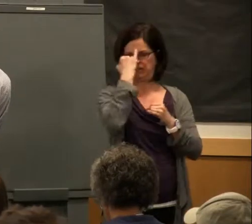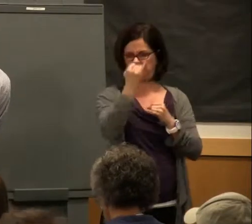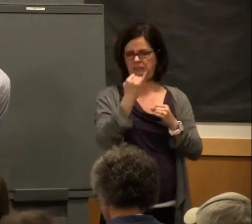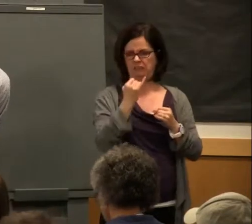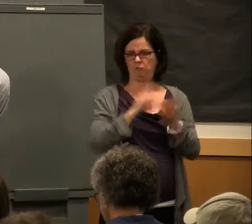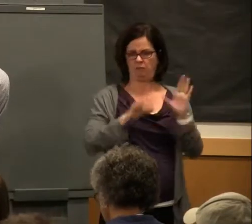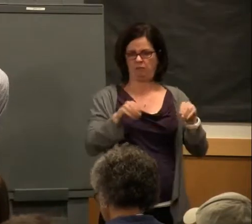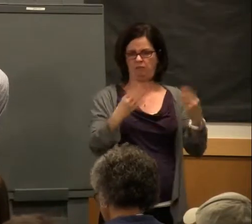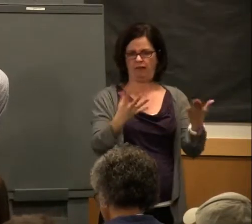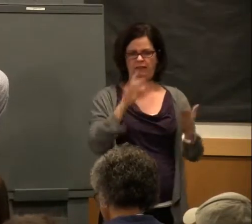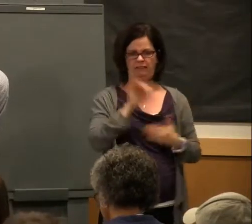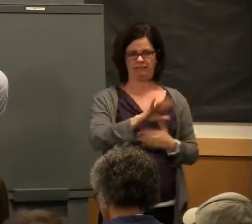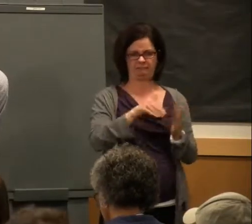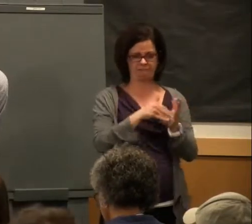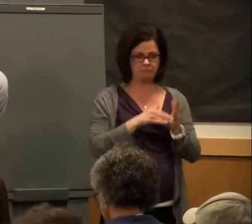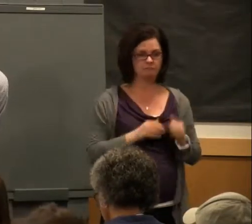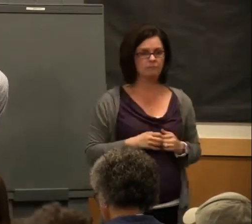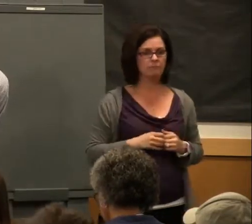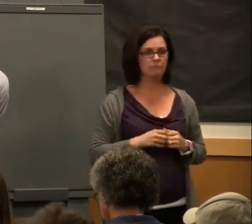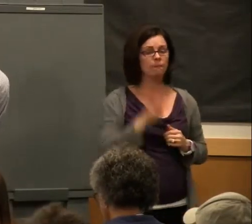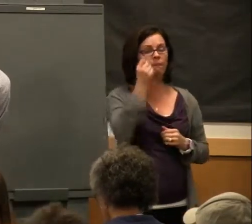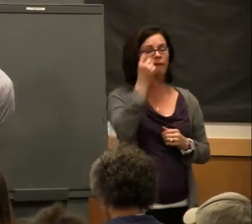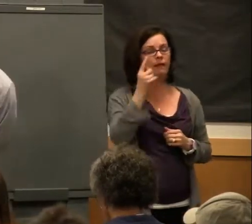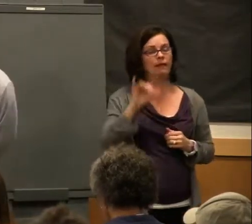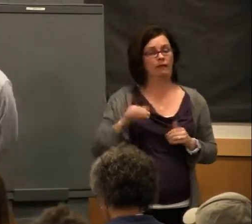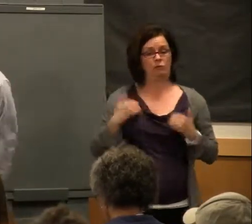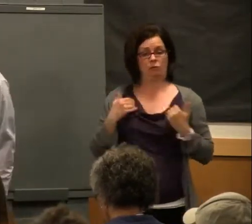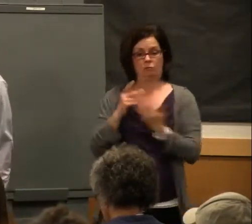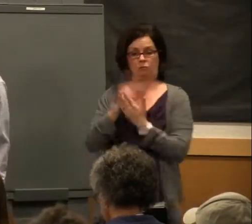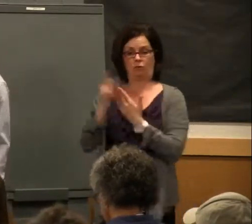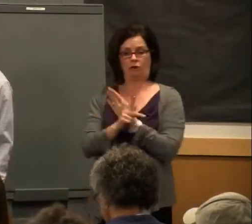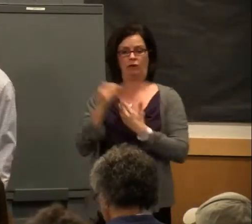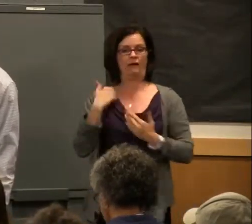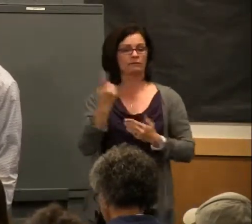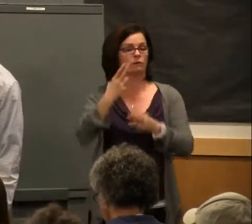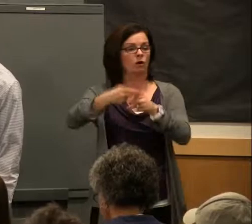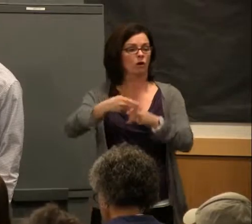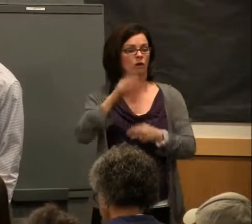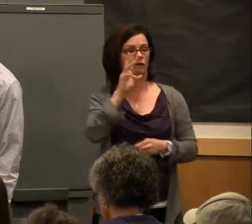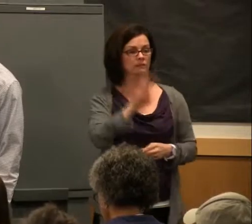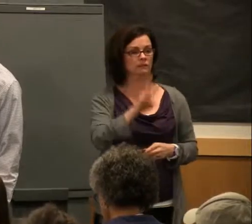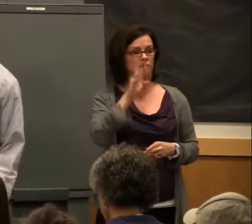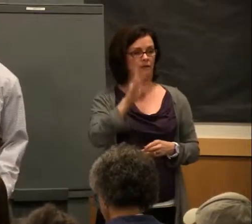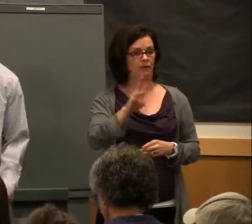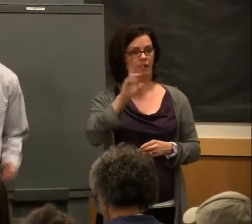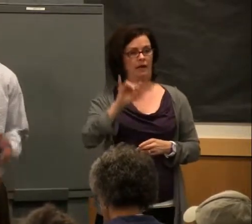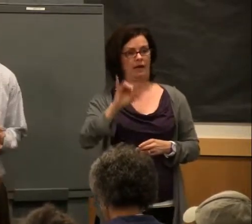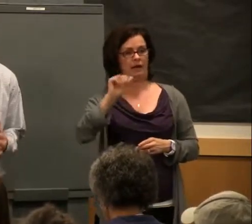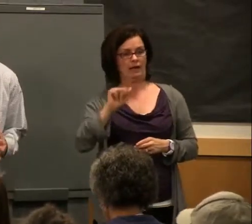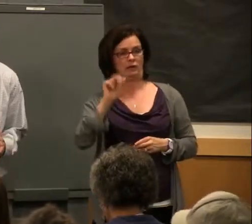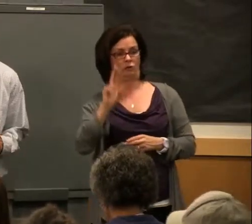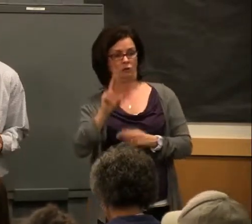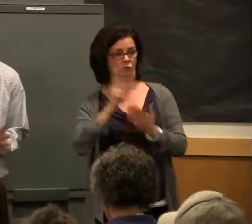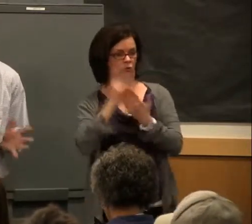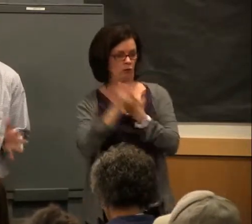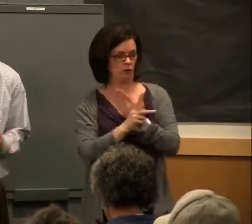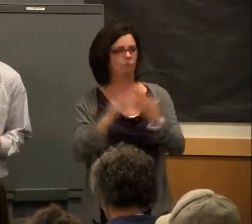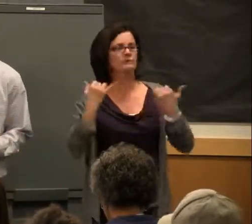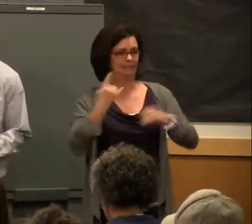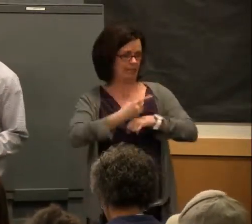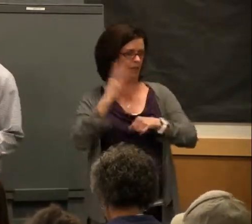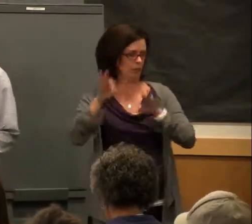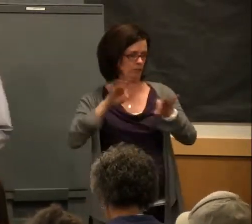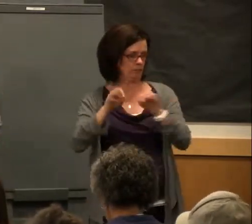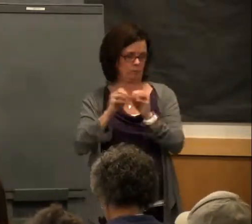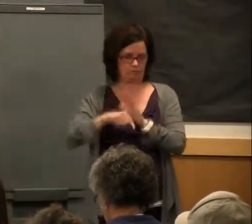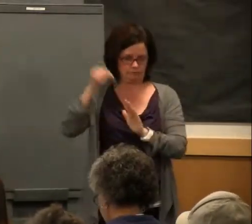things. Then, within the youth program, we have what we call the WIA youth program, and that's what I'm here to tell you a little bit